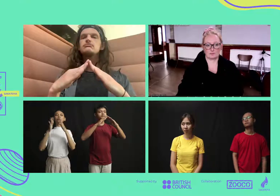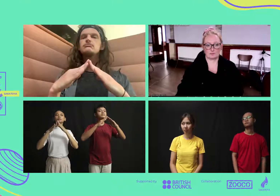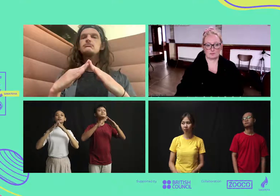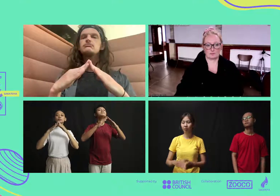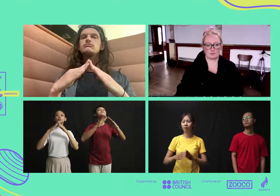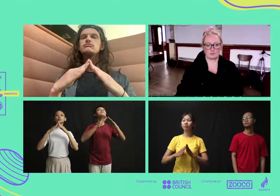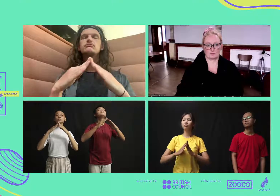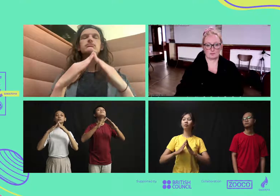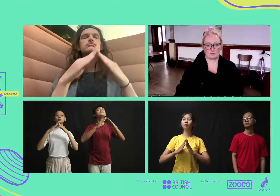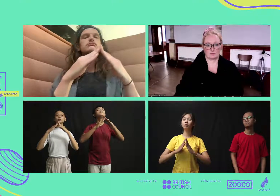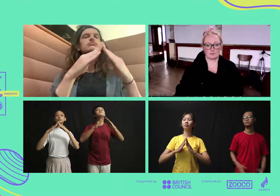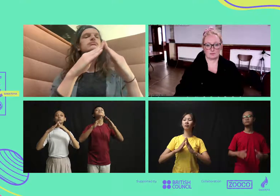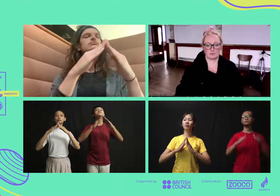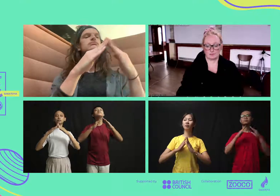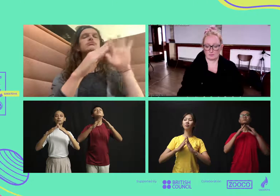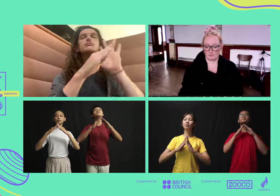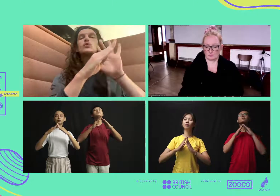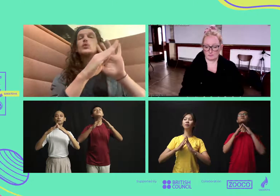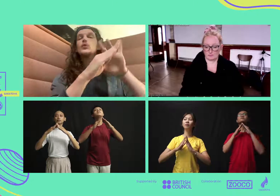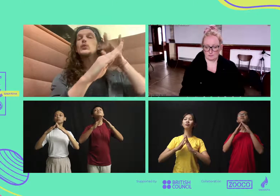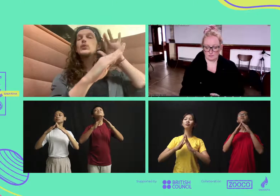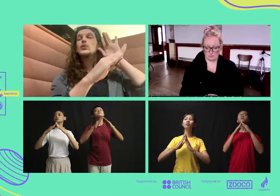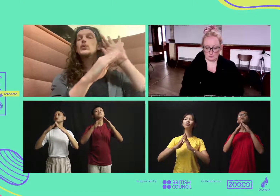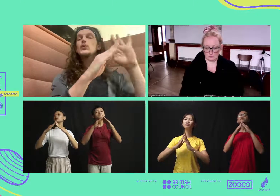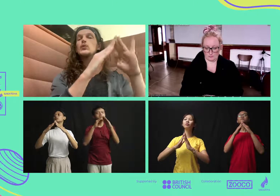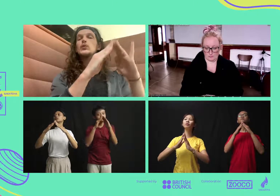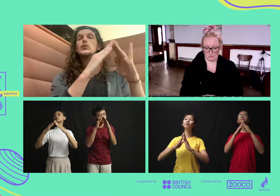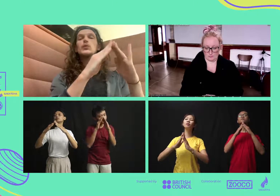about your posture and your facial expression.